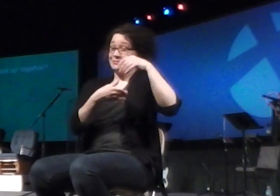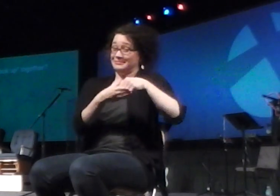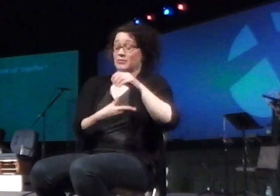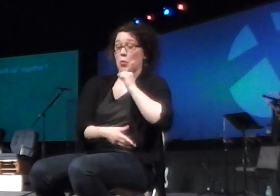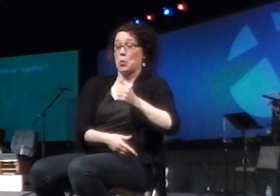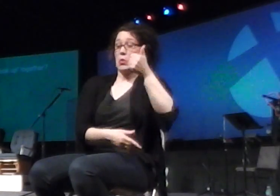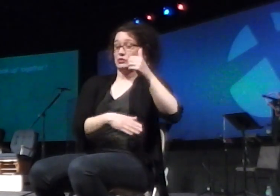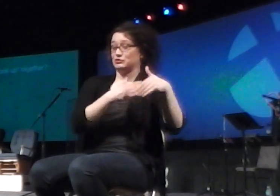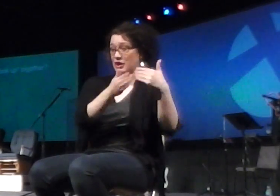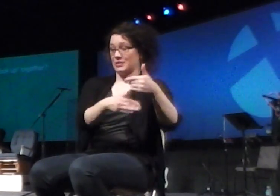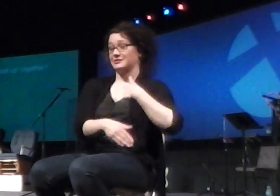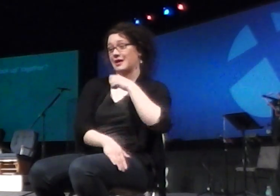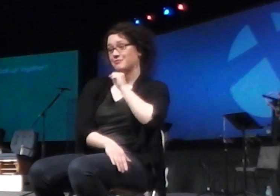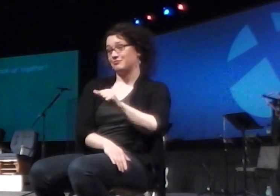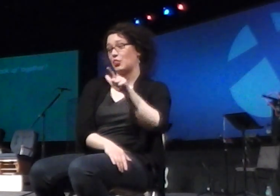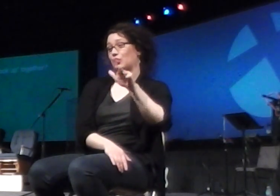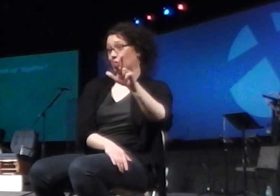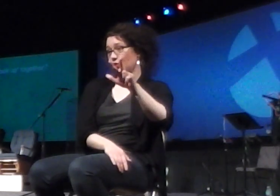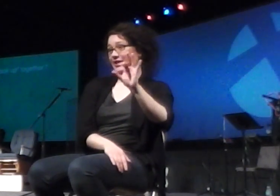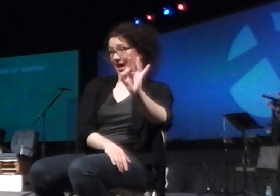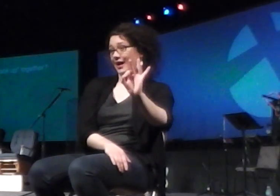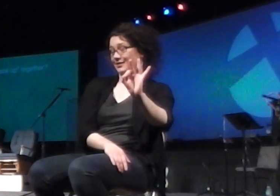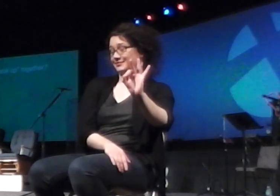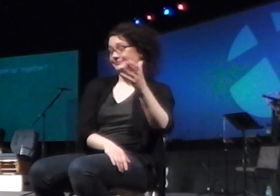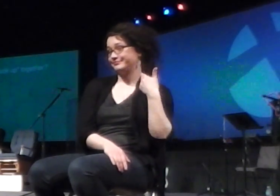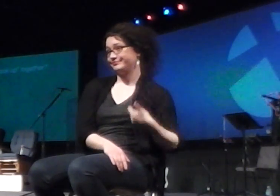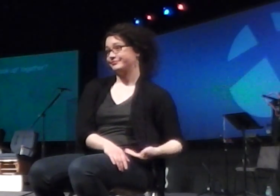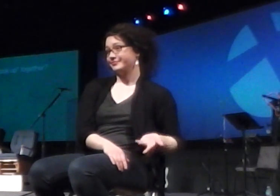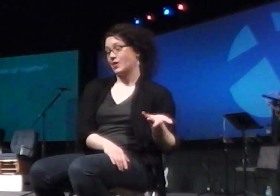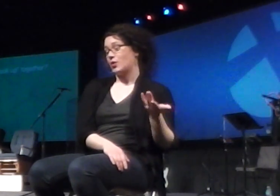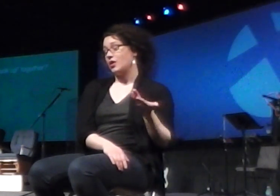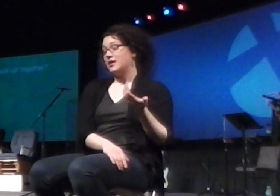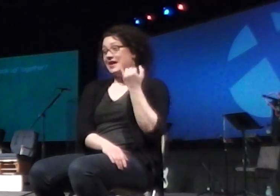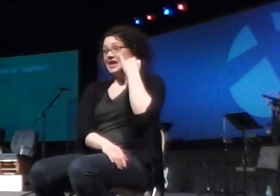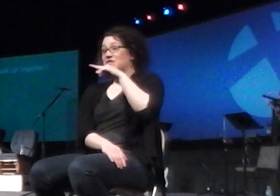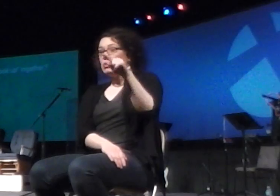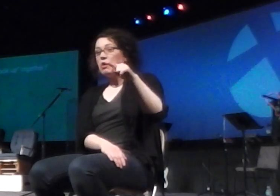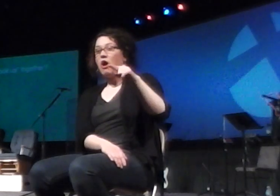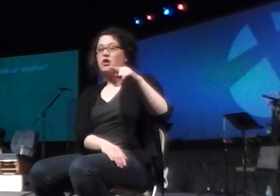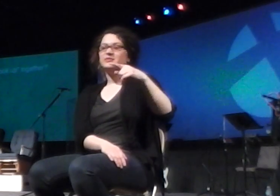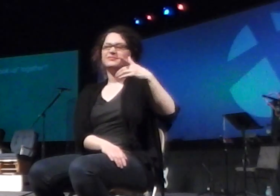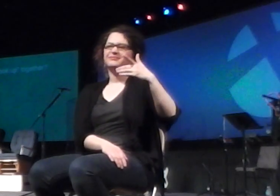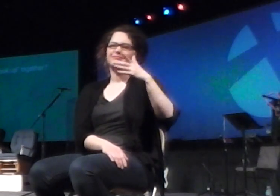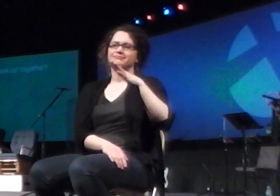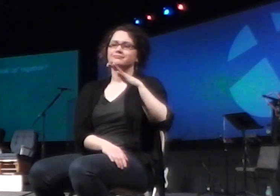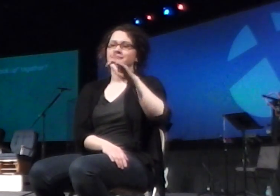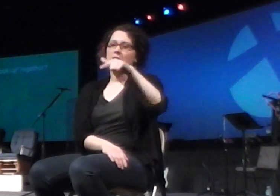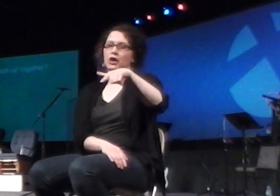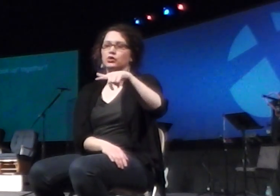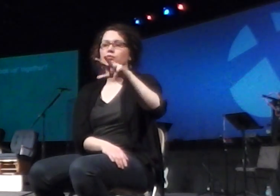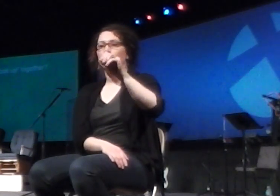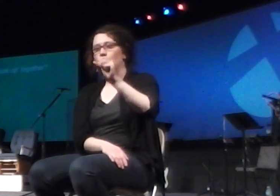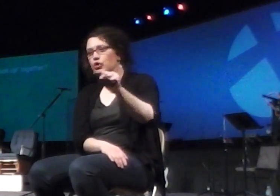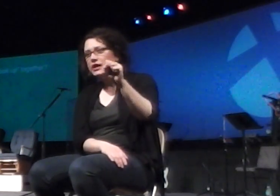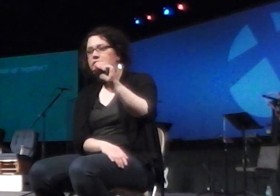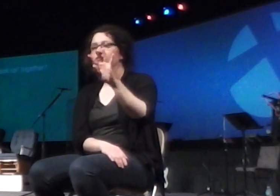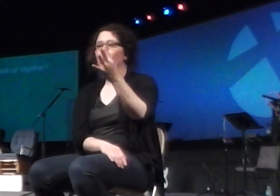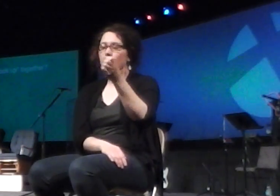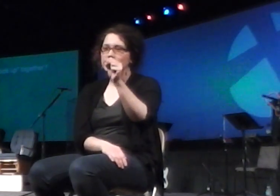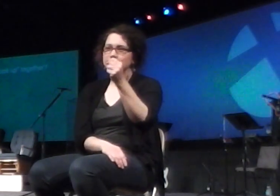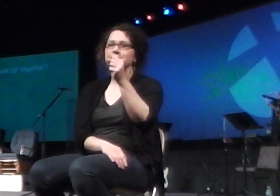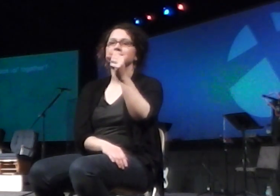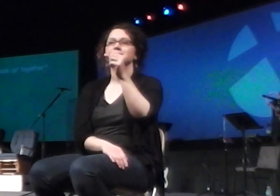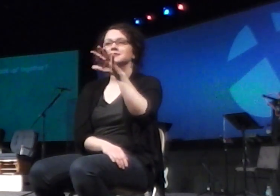old. And so I would consider myself that. So if you're late 30s, 40s, 50s, 60s, 70s,